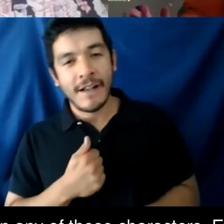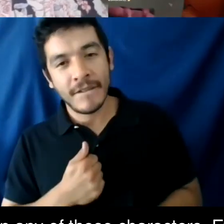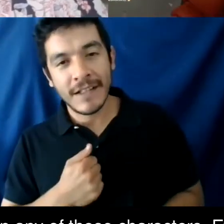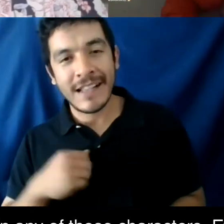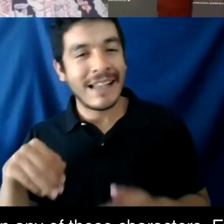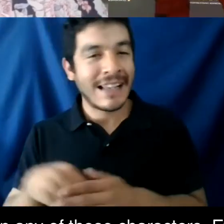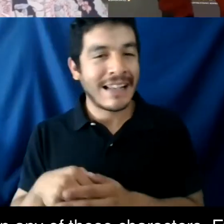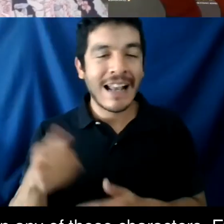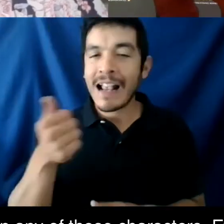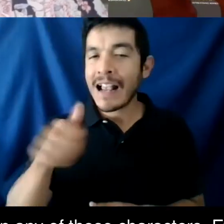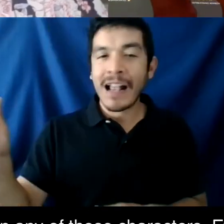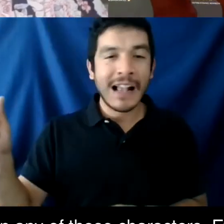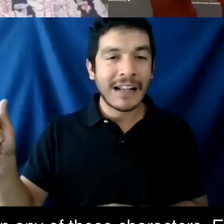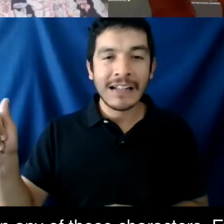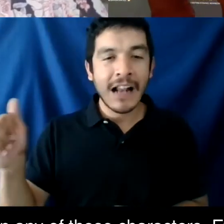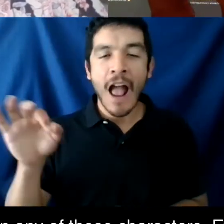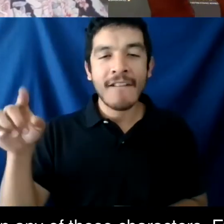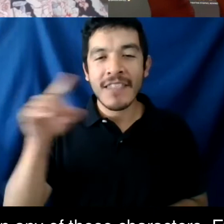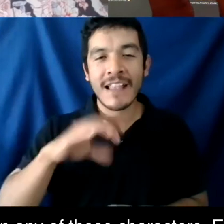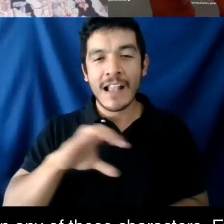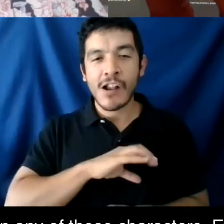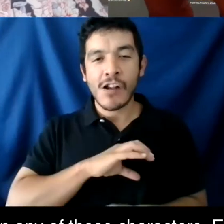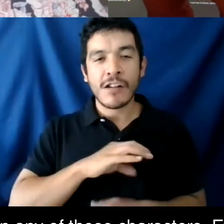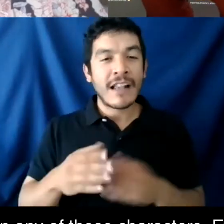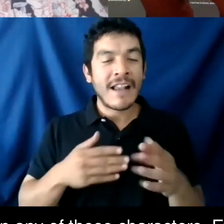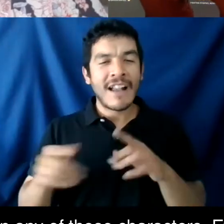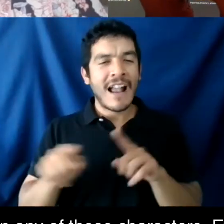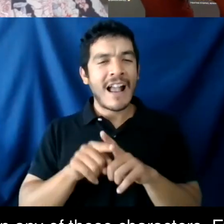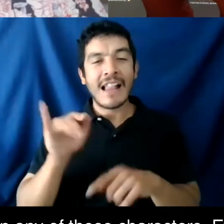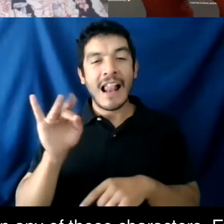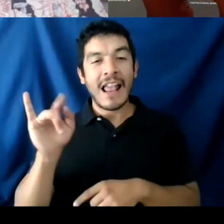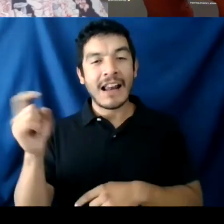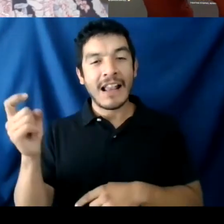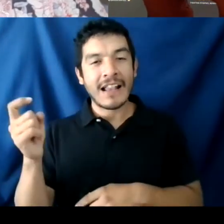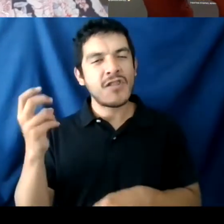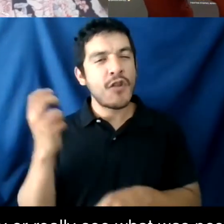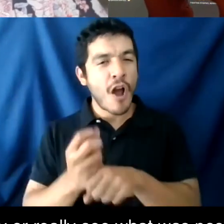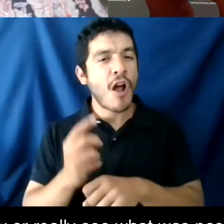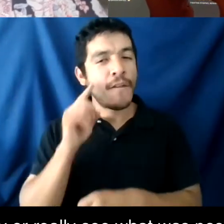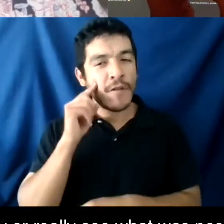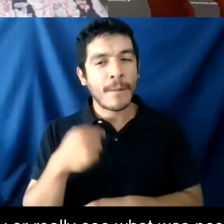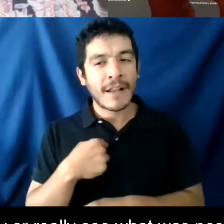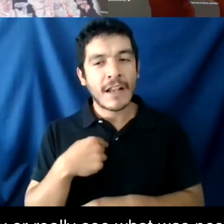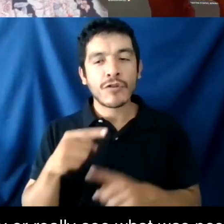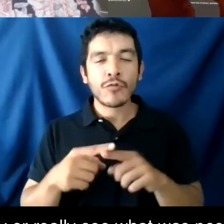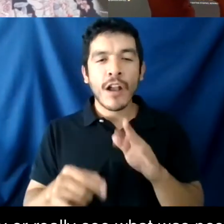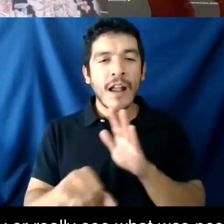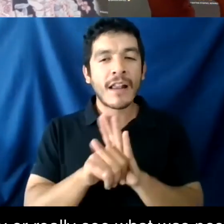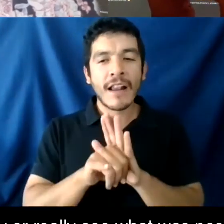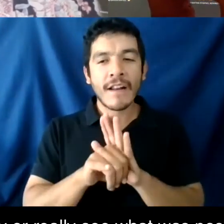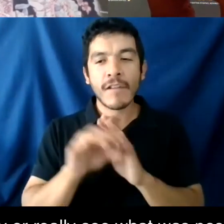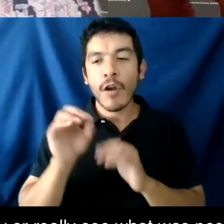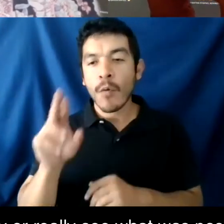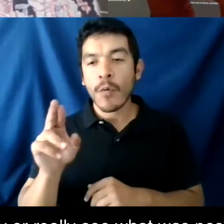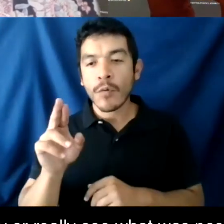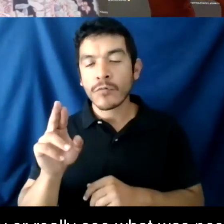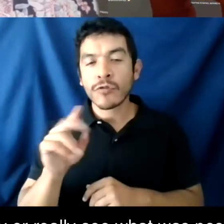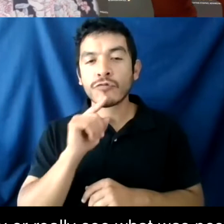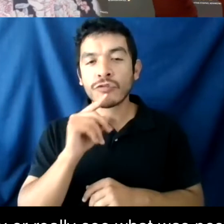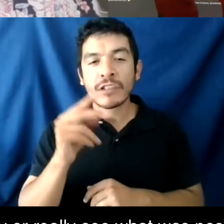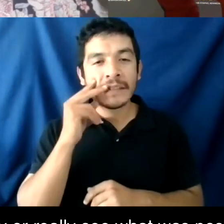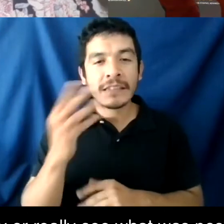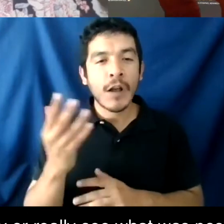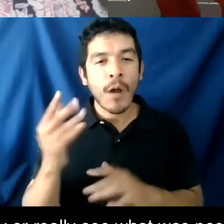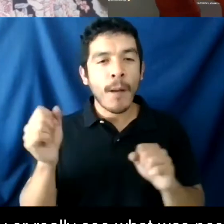in any of these characters. Even as a Latina, I think it was really hard to really identify or really see what